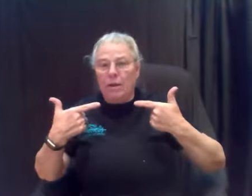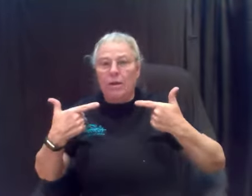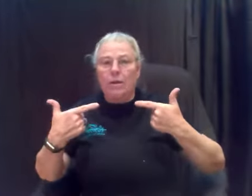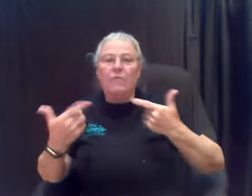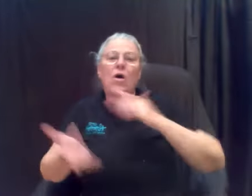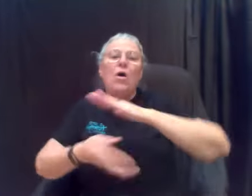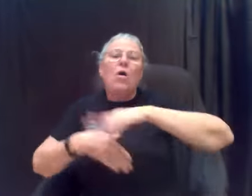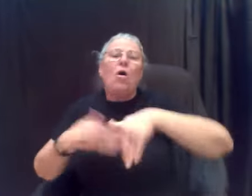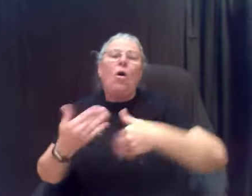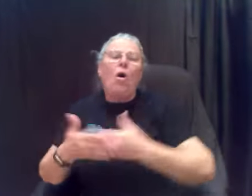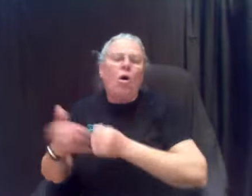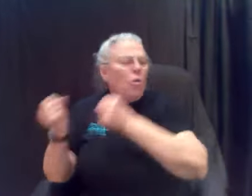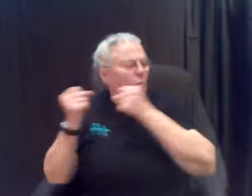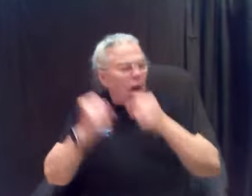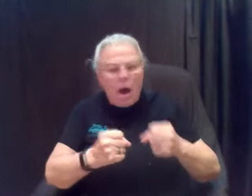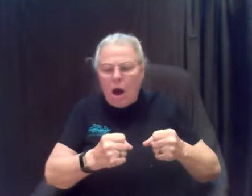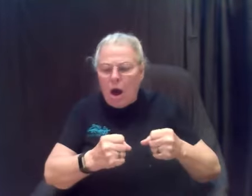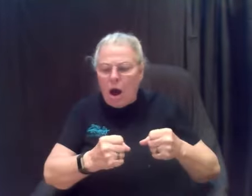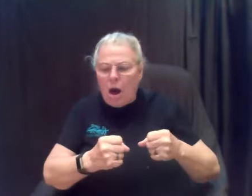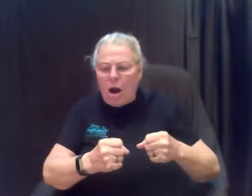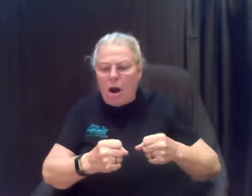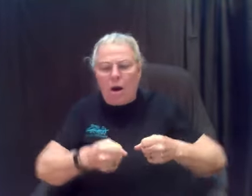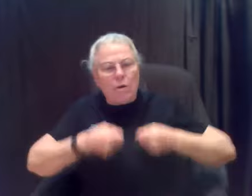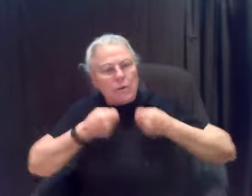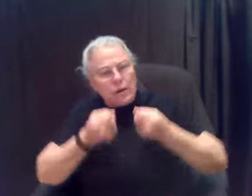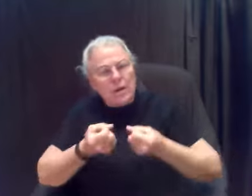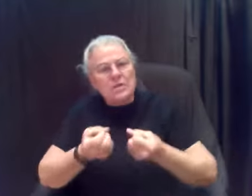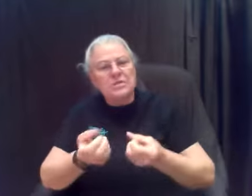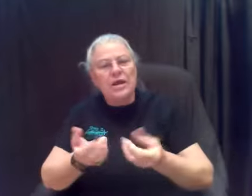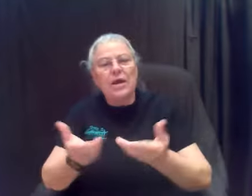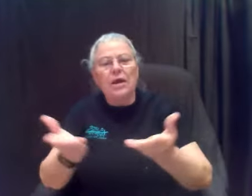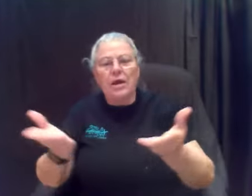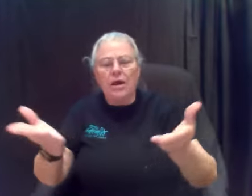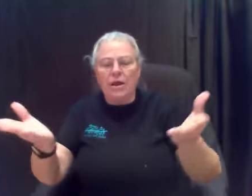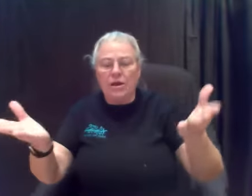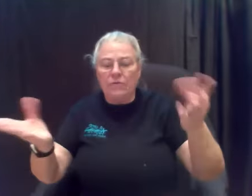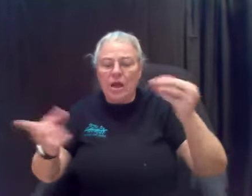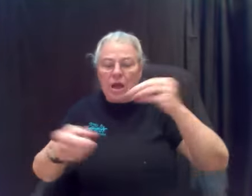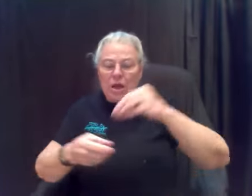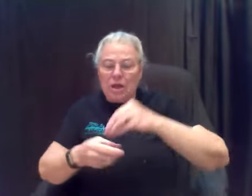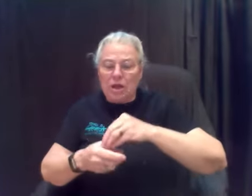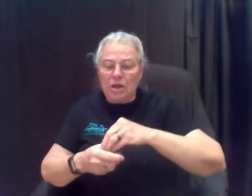live. All power is given in